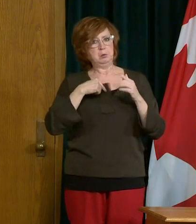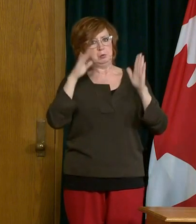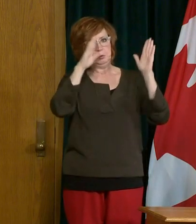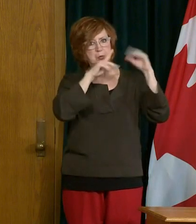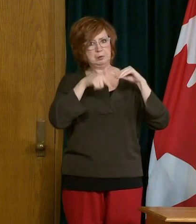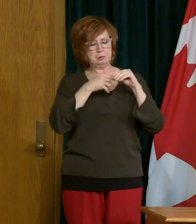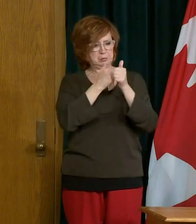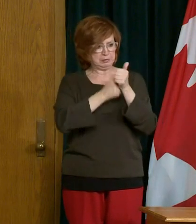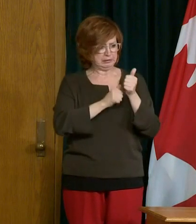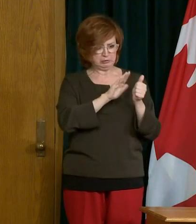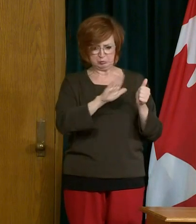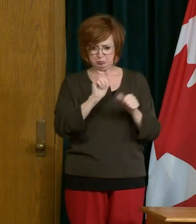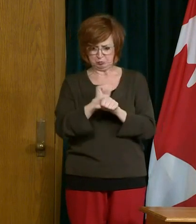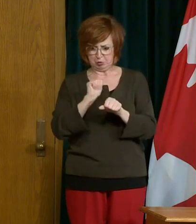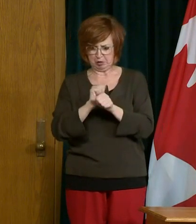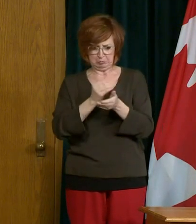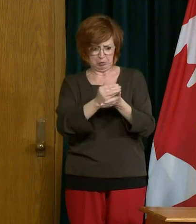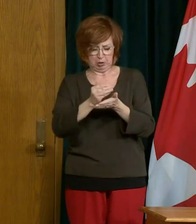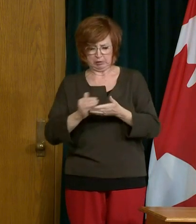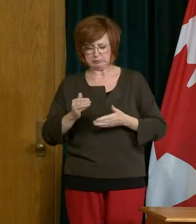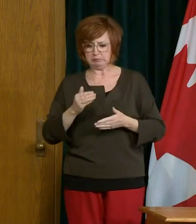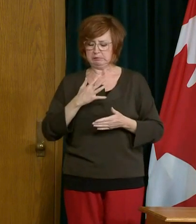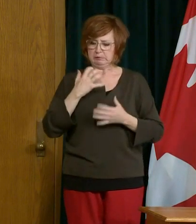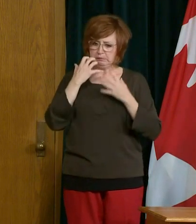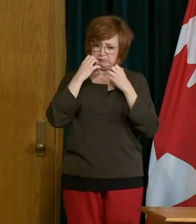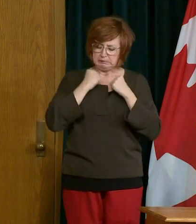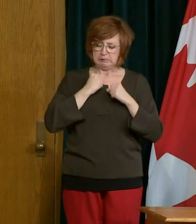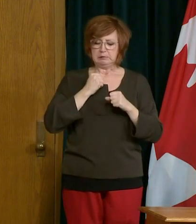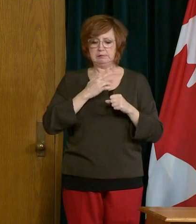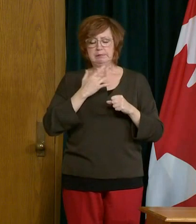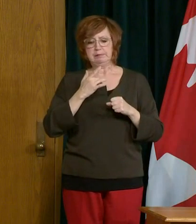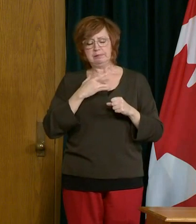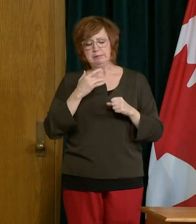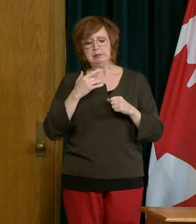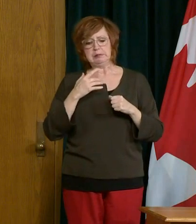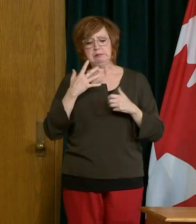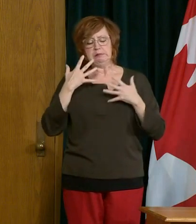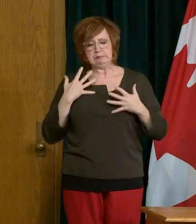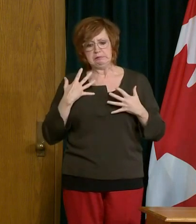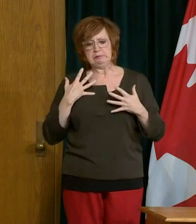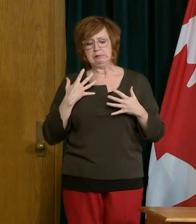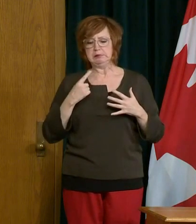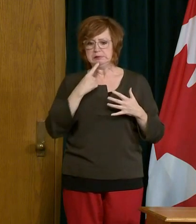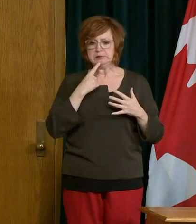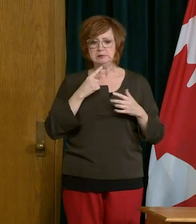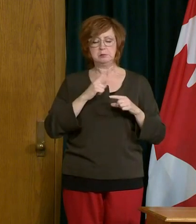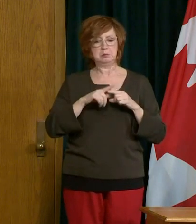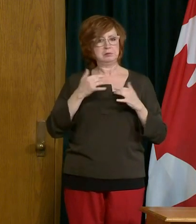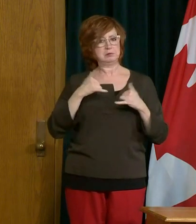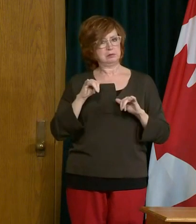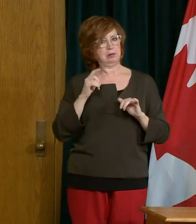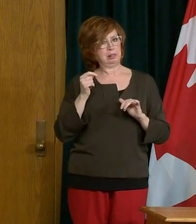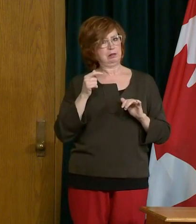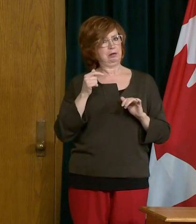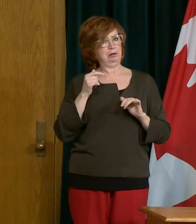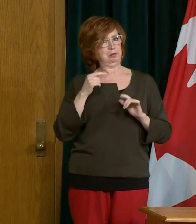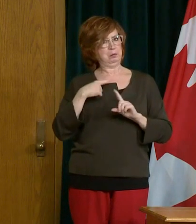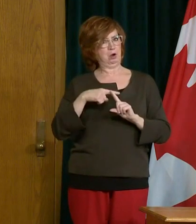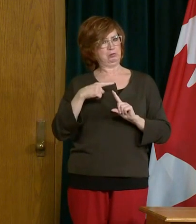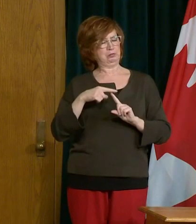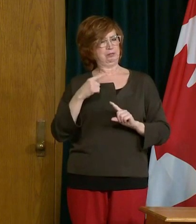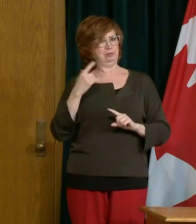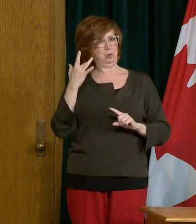province, there is also reason for just a little bit of optimism in these numbers. From February until